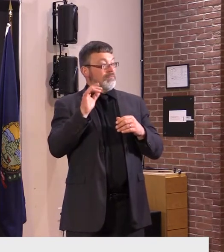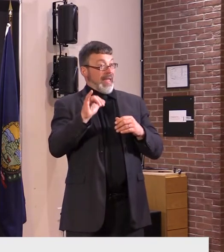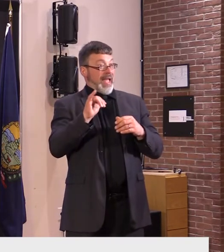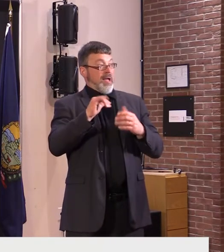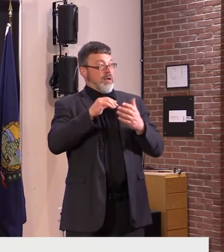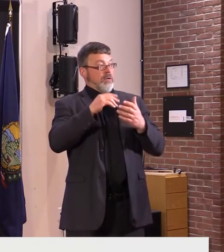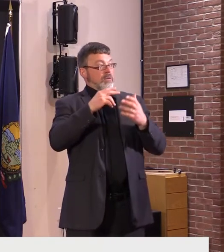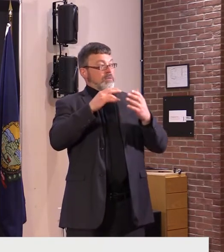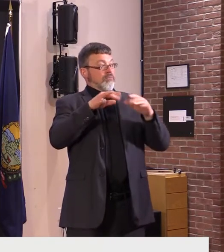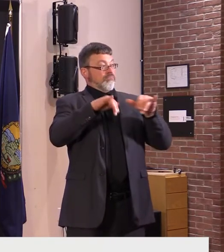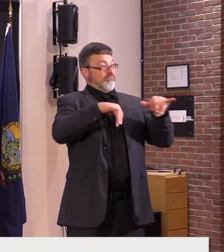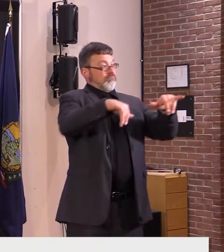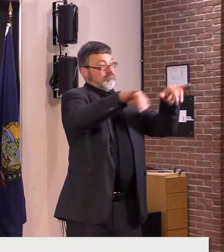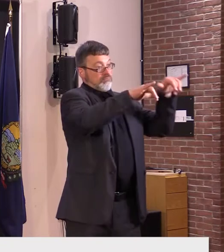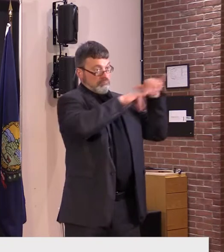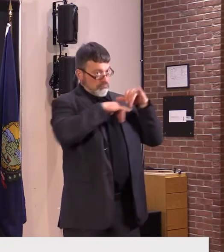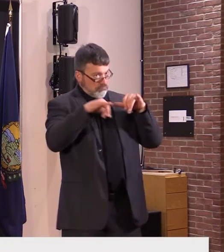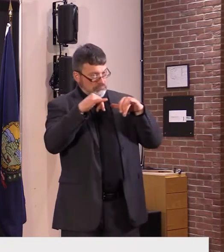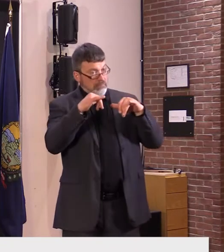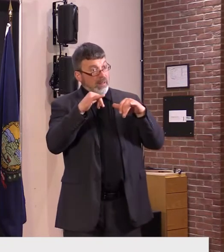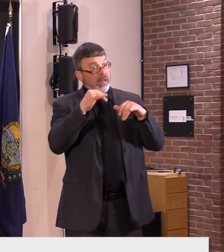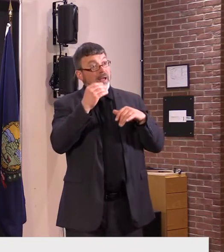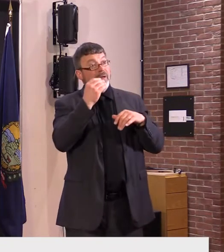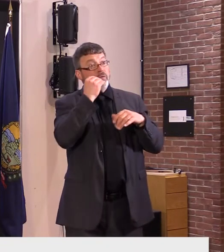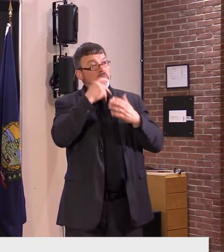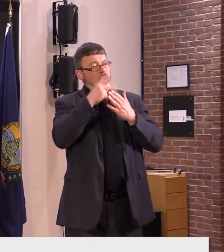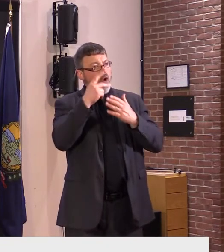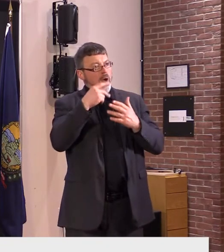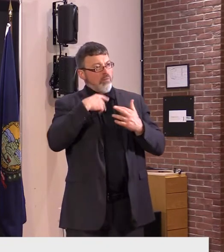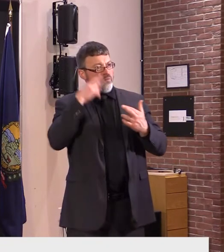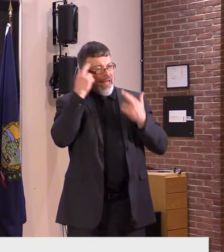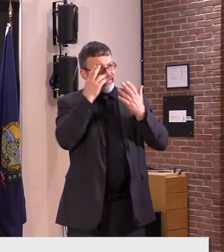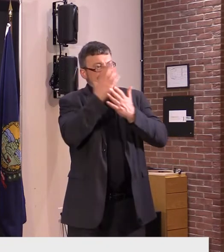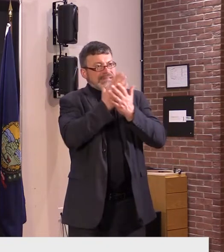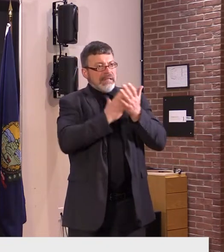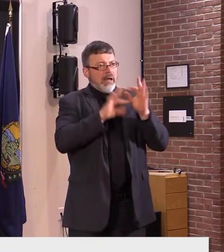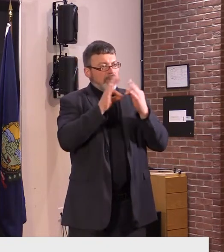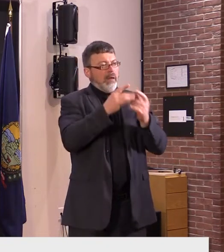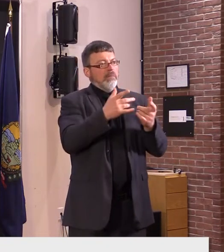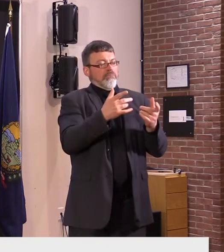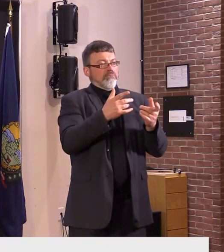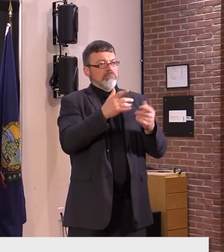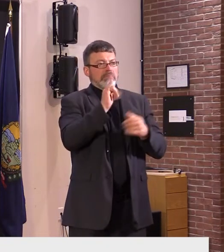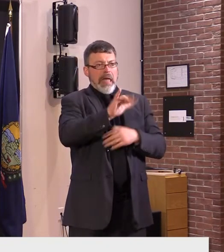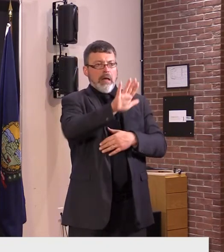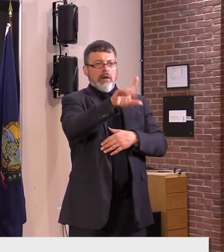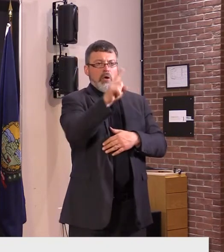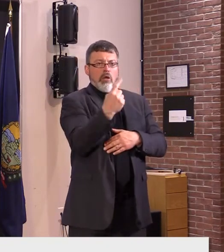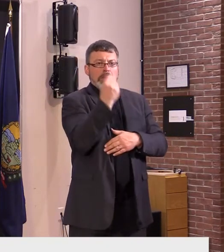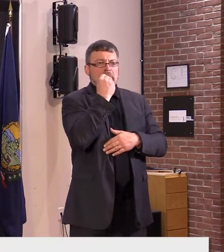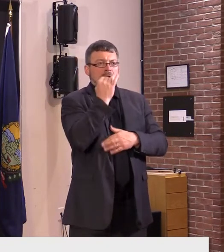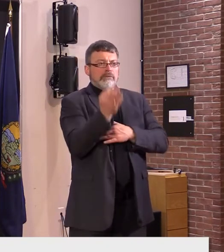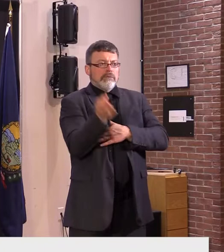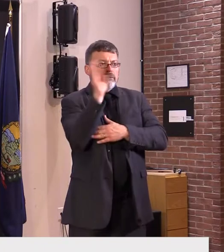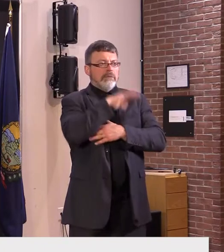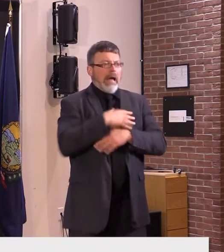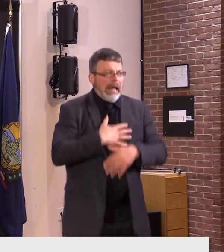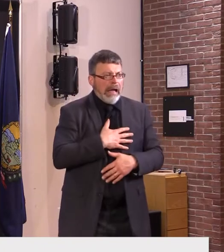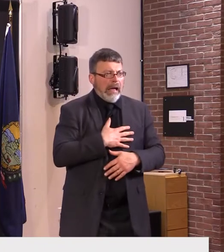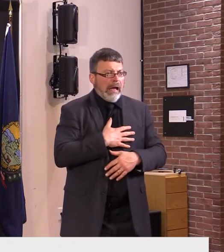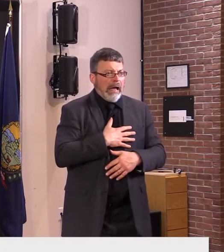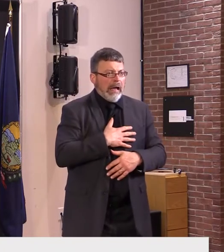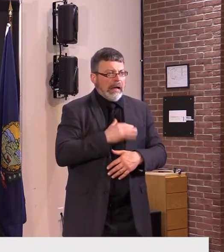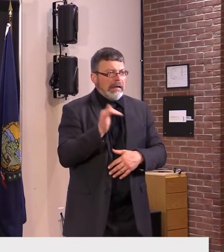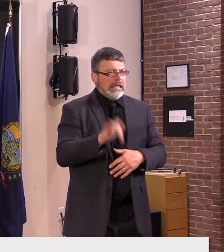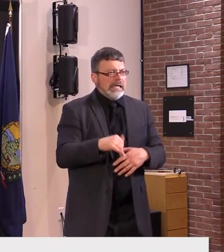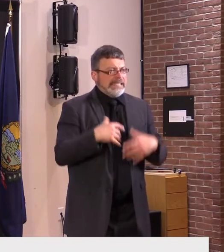breakfasts, to get the kids started out in the day with everyone receiving the same thing would be